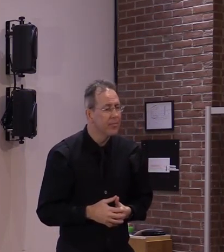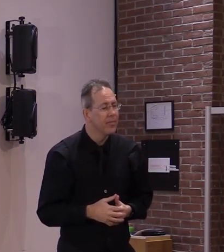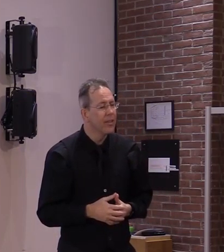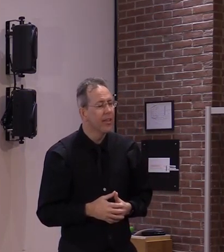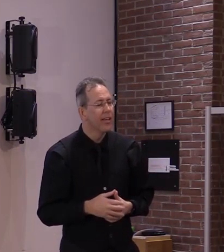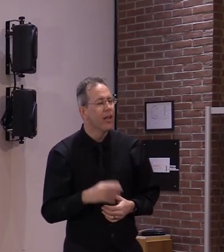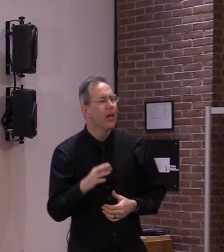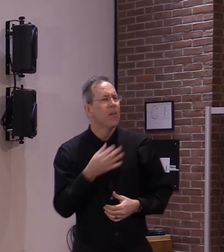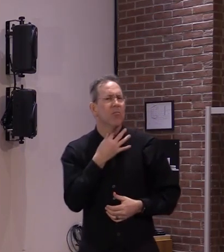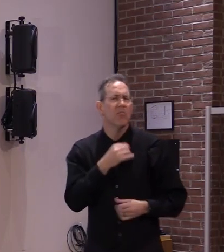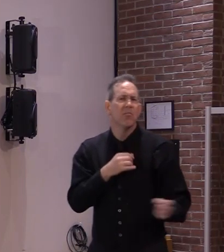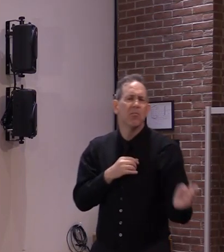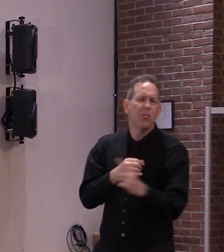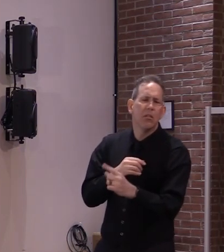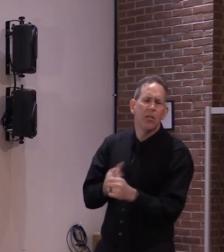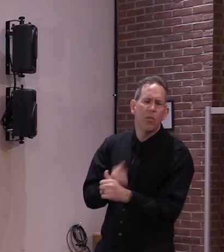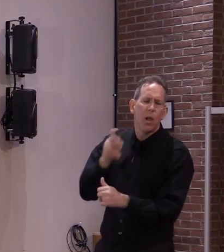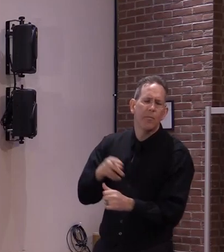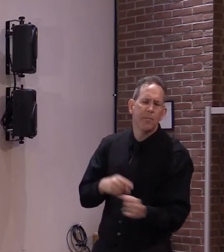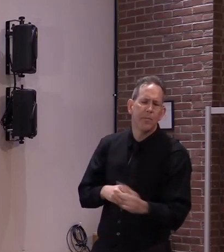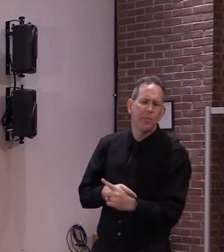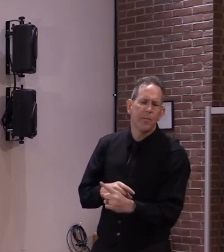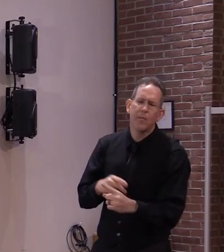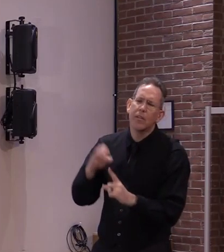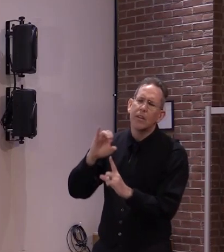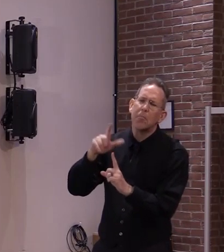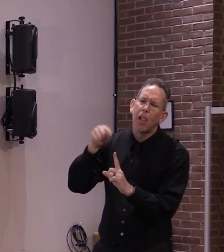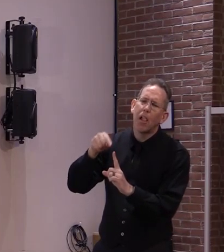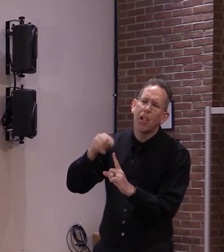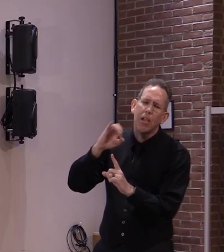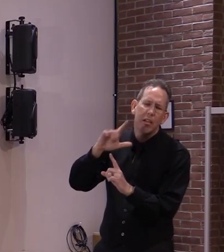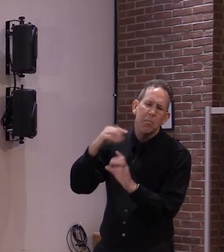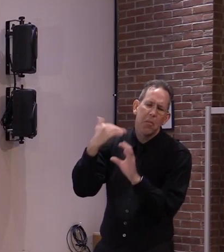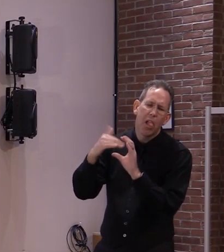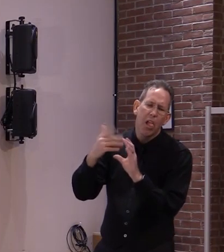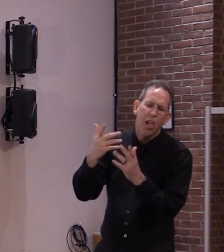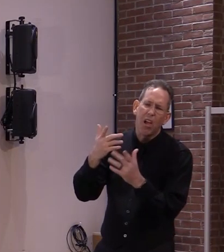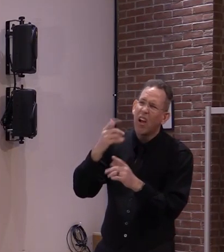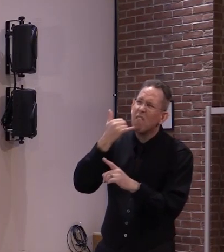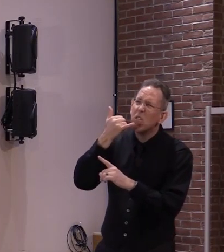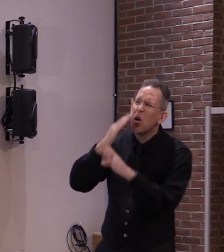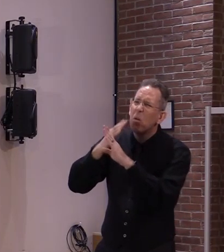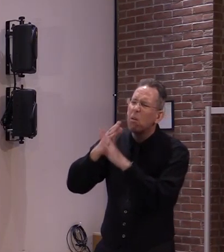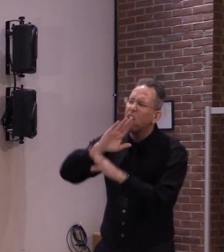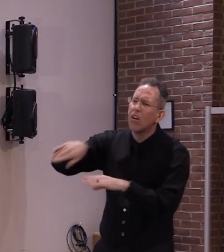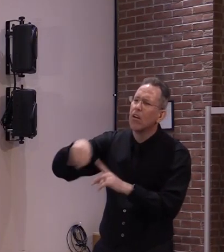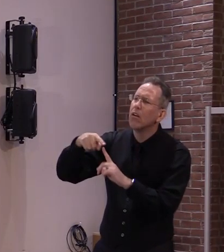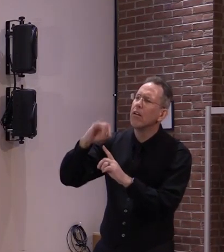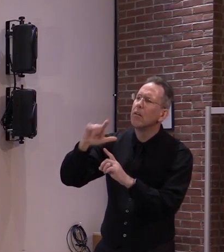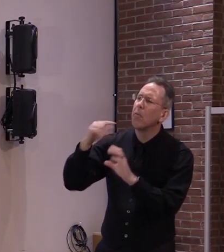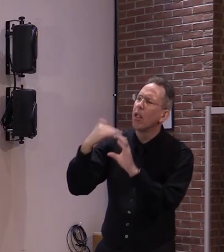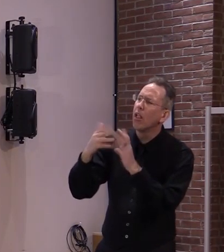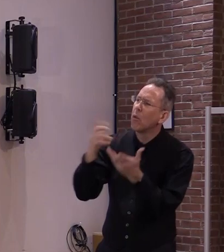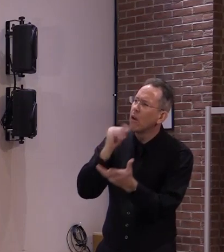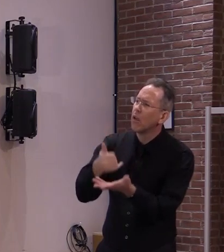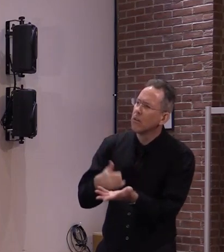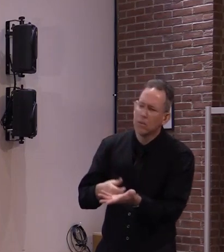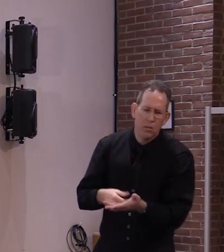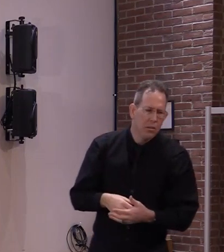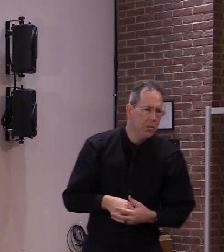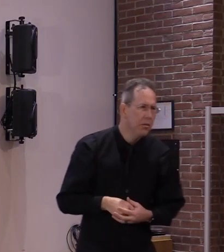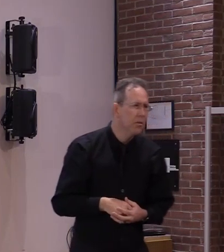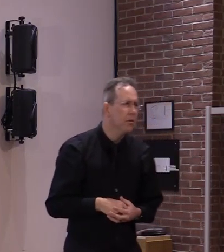telephone lines just being so blocked that they can't even take calls put on hold? Yeah, I mean, we've been following